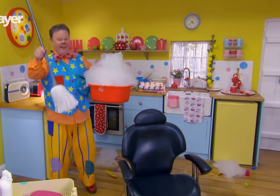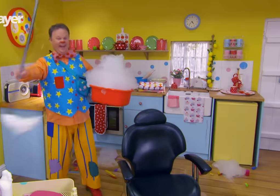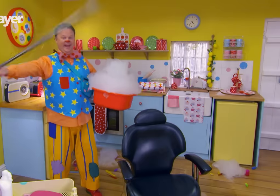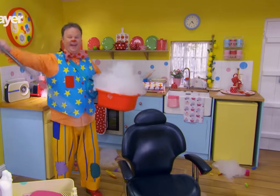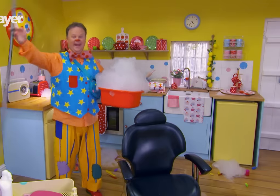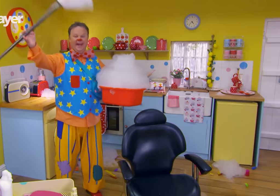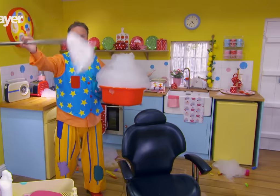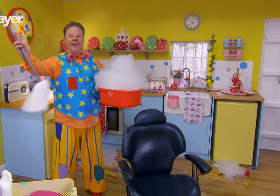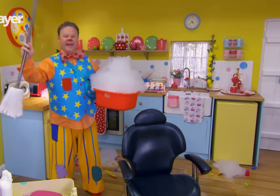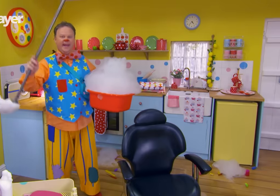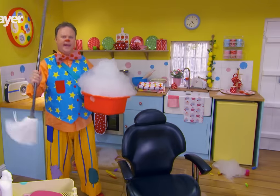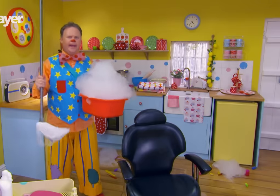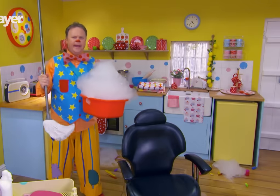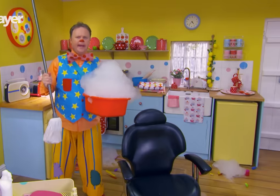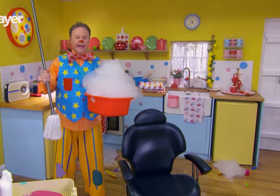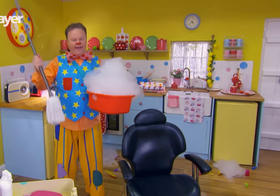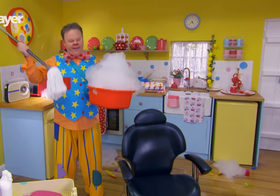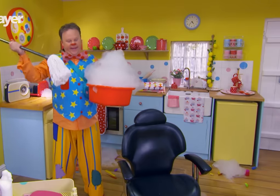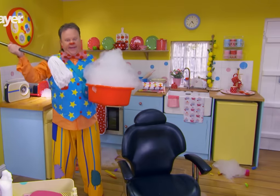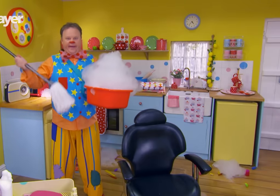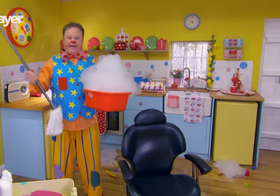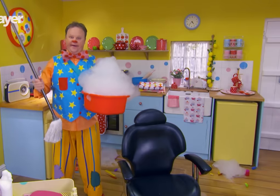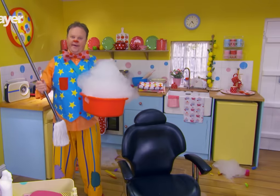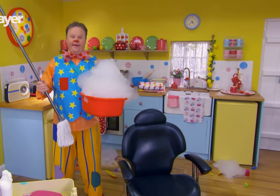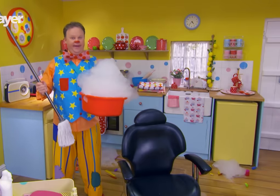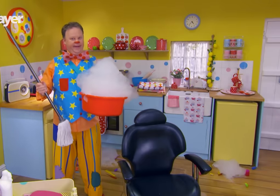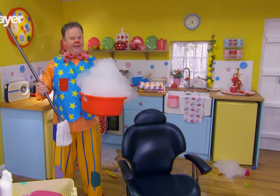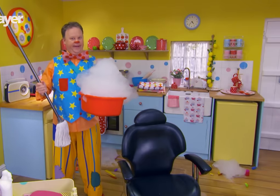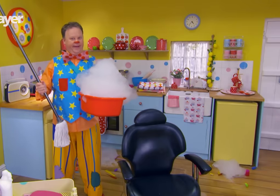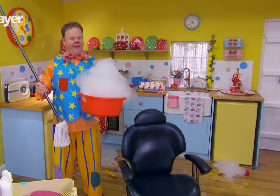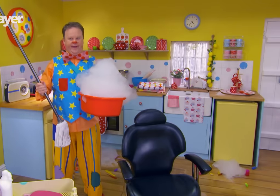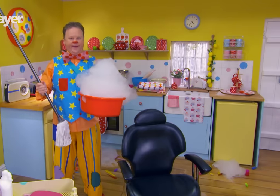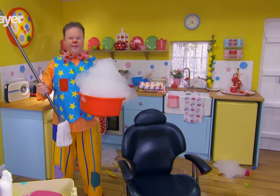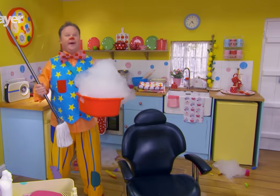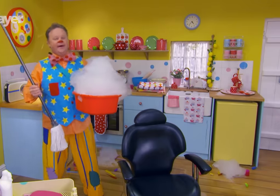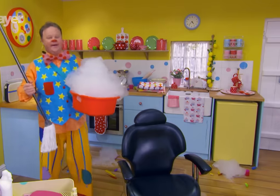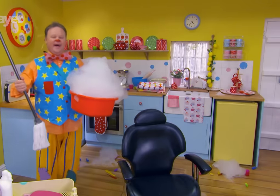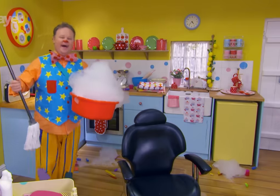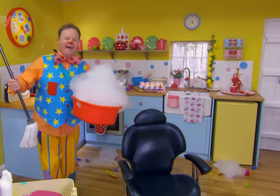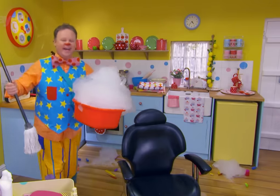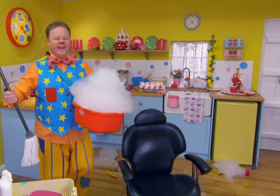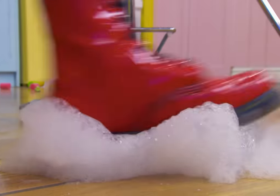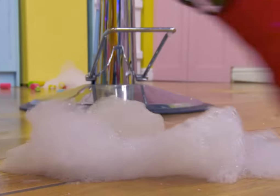Hairdressing is very messy, Mr. Tumble. Oh, I know. I don't know.